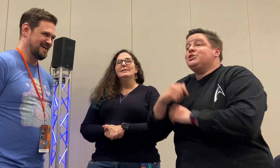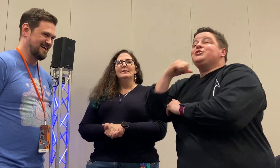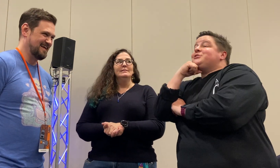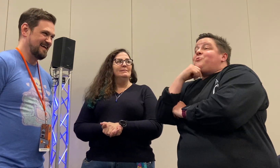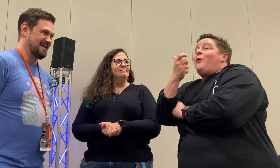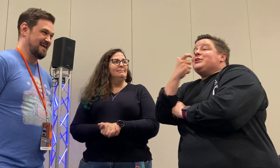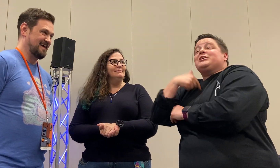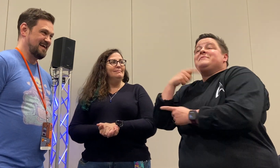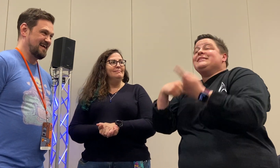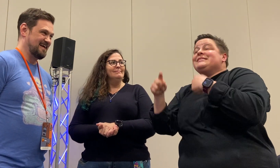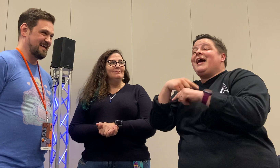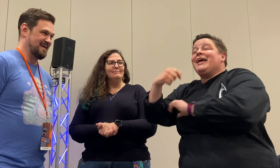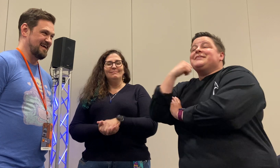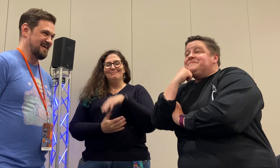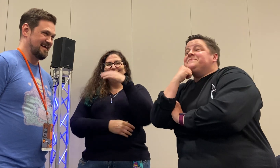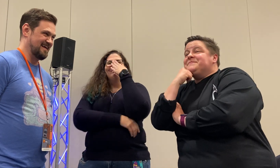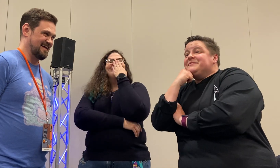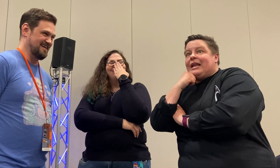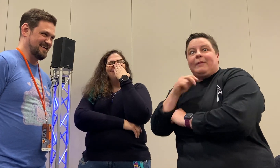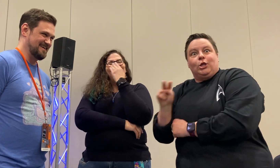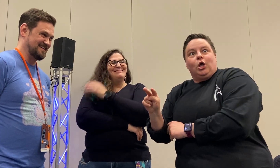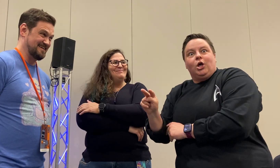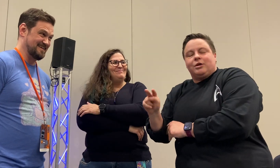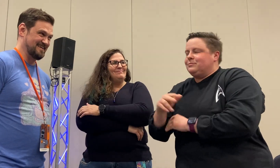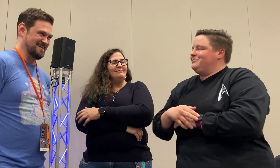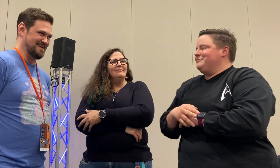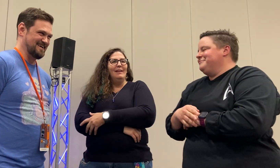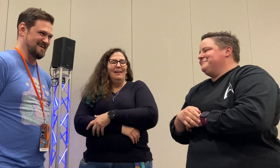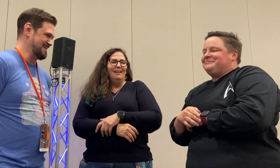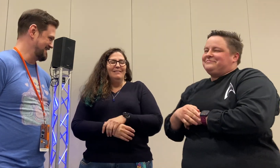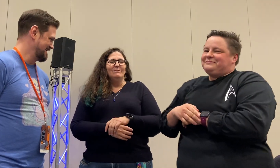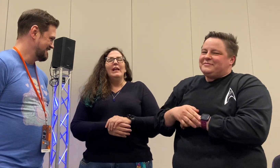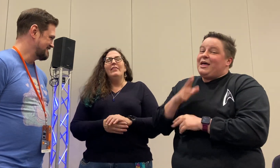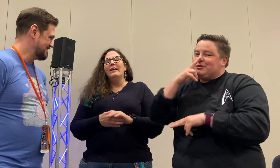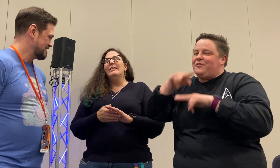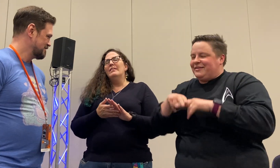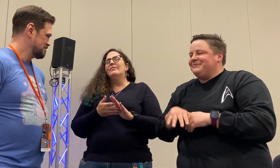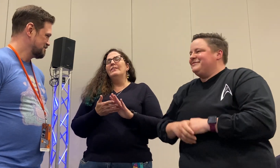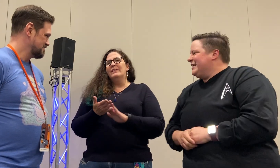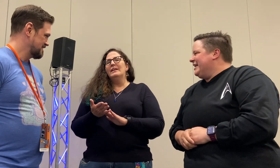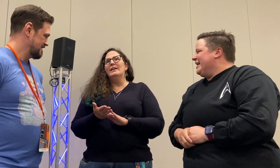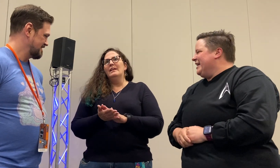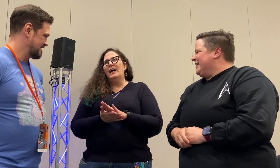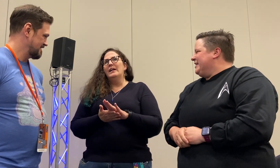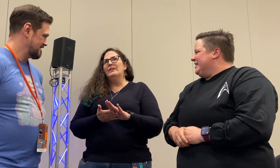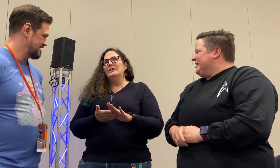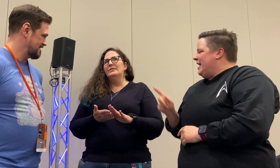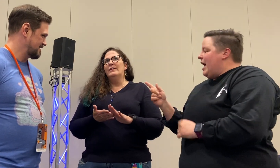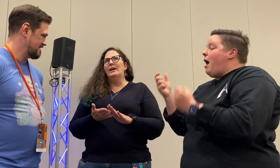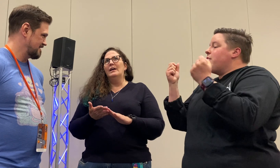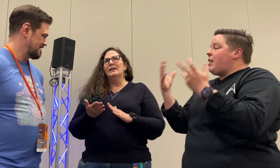she's just watching me sign. And I'm like, well, that was fun. The fun thing, a lot of our